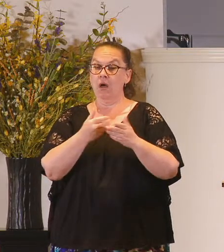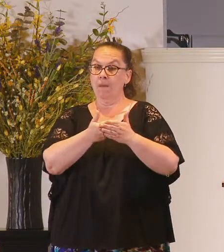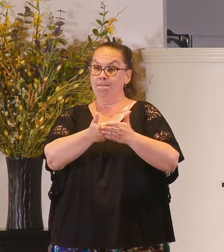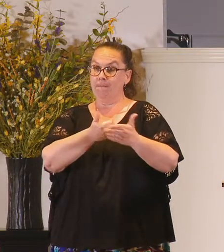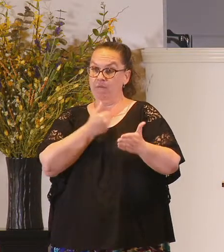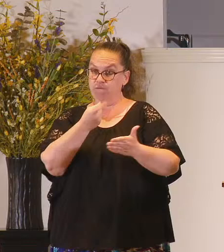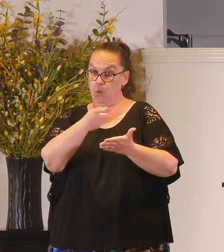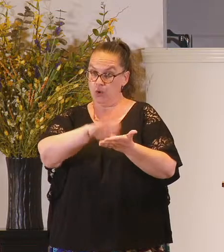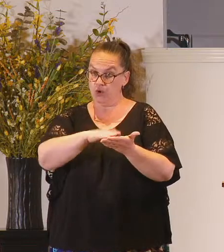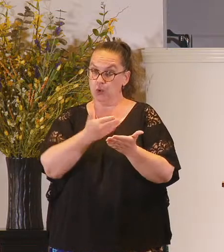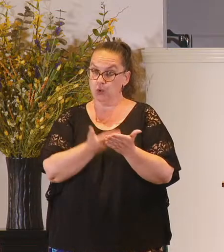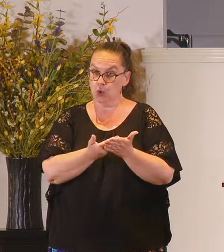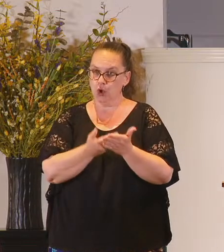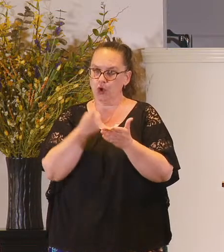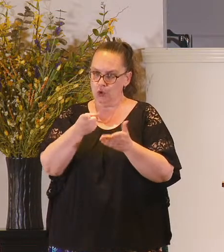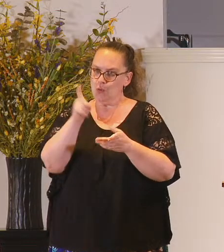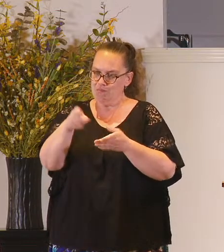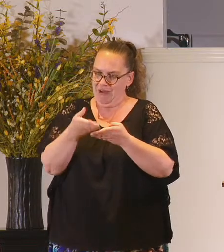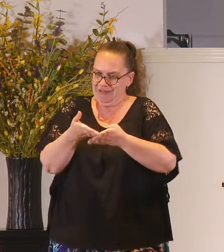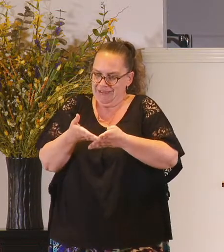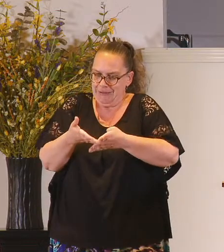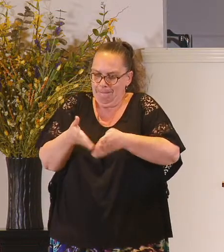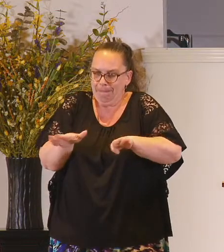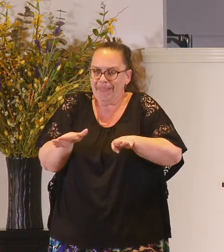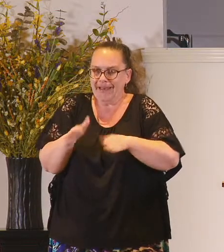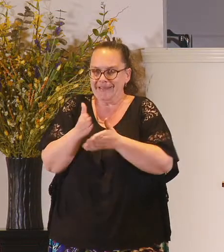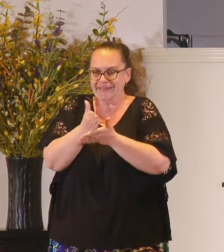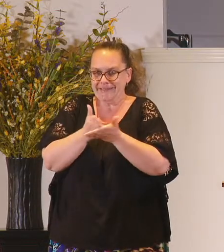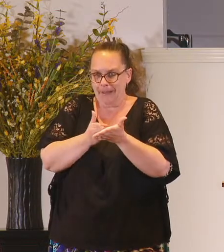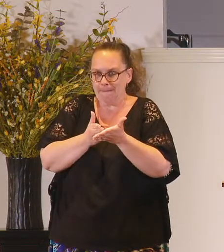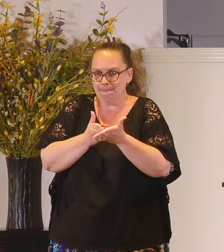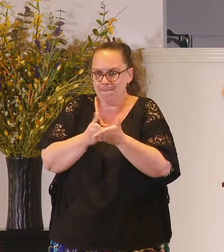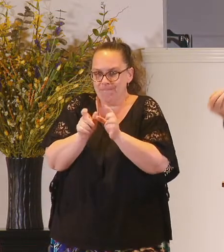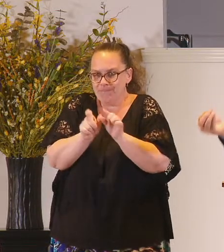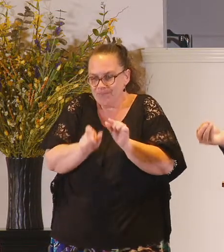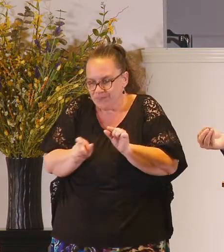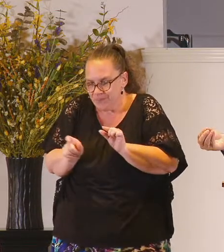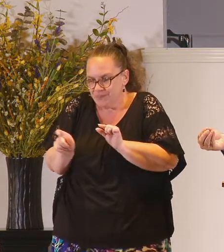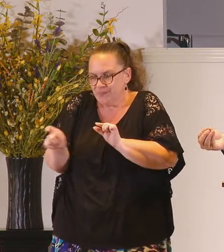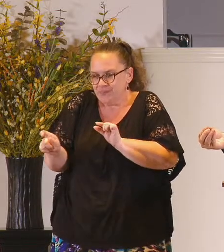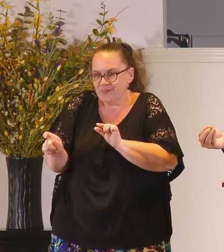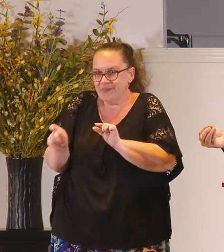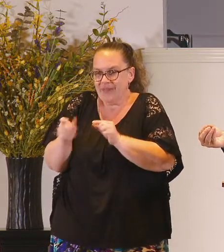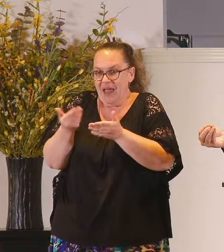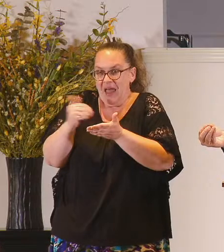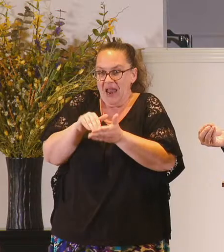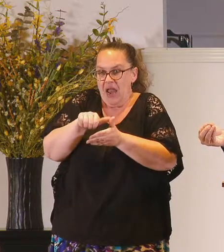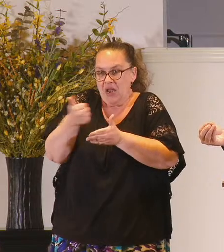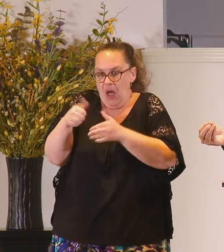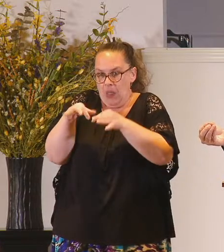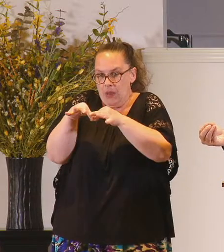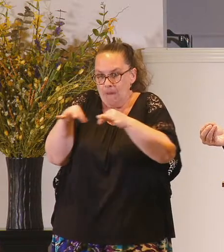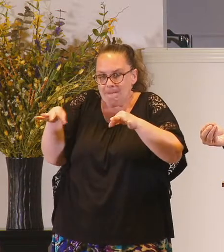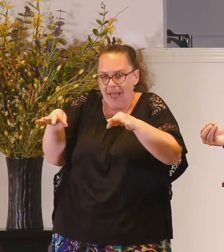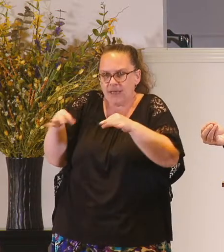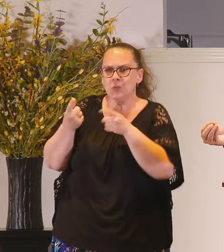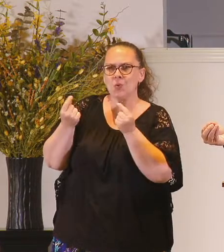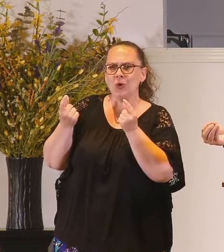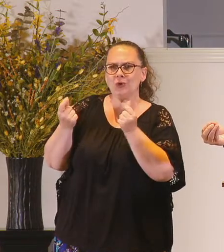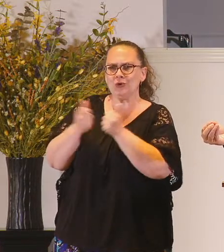bake those loaves, you take aside another amount, and you set it aside to do